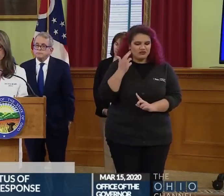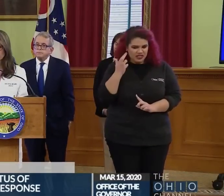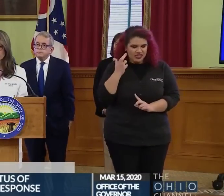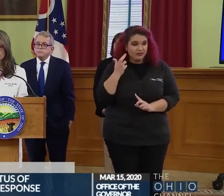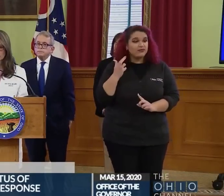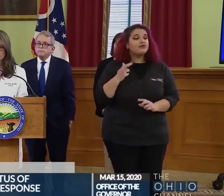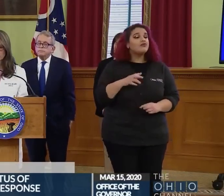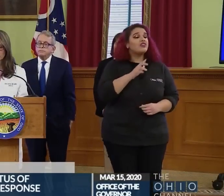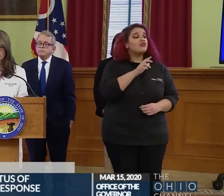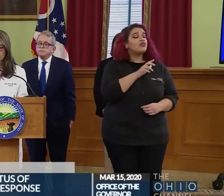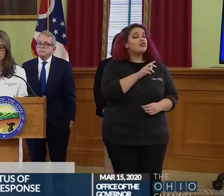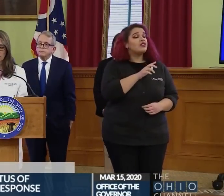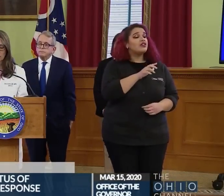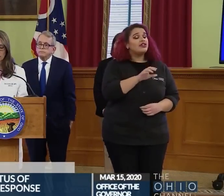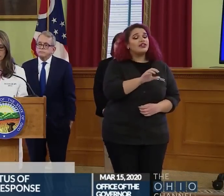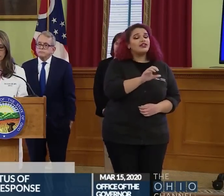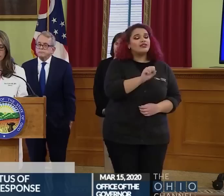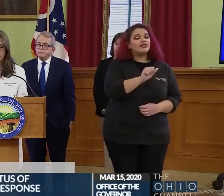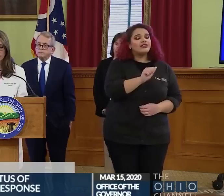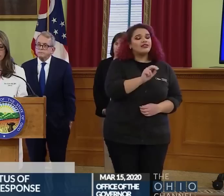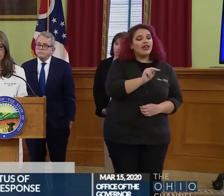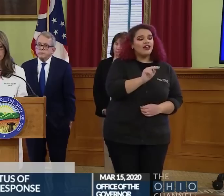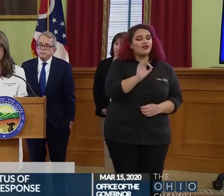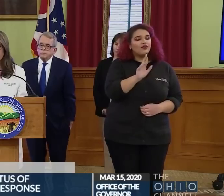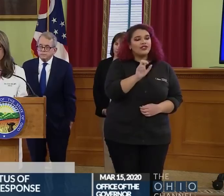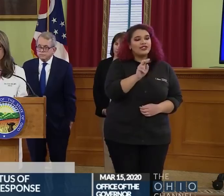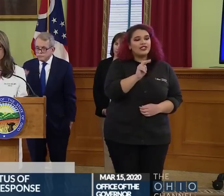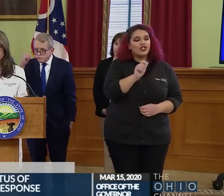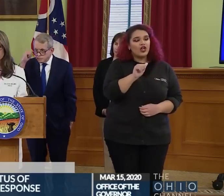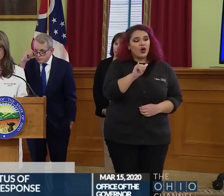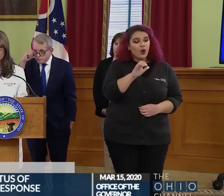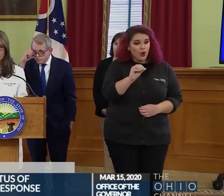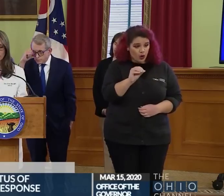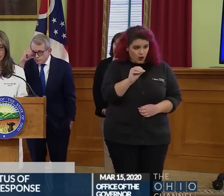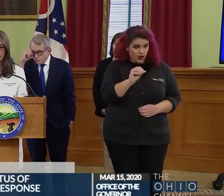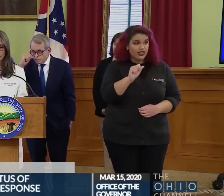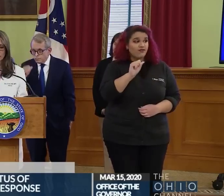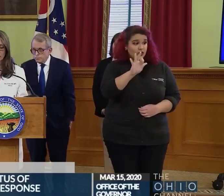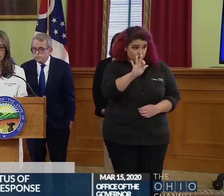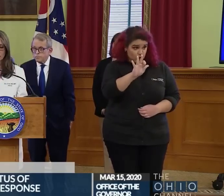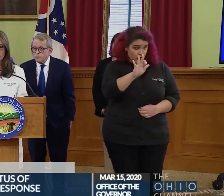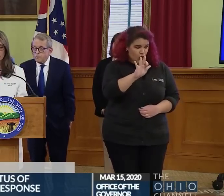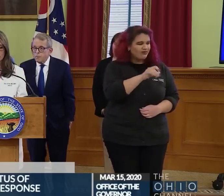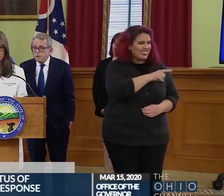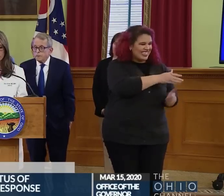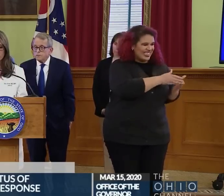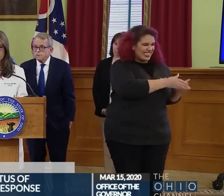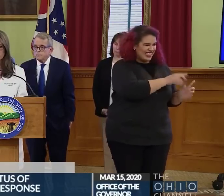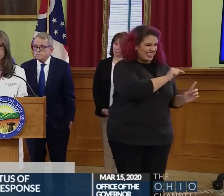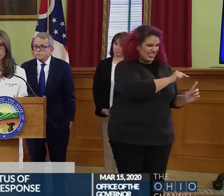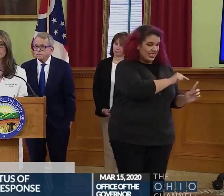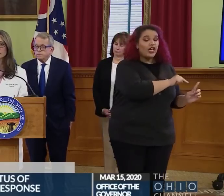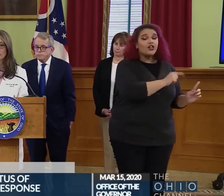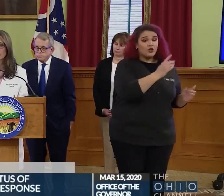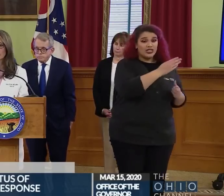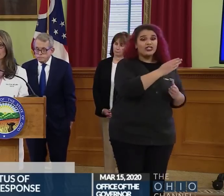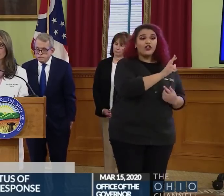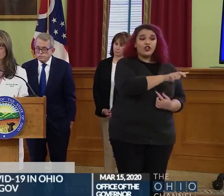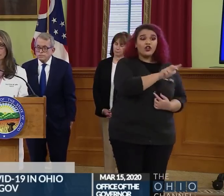that's outside San Francisco. We do know we have Ohioans returning from that, 33 individuals,